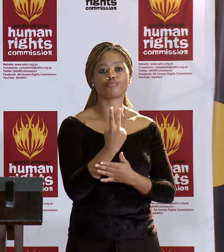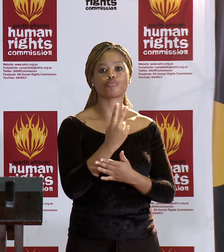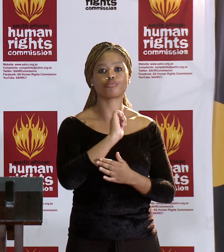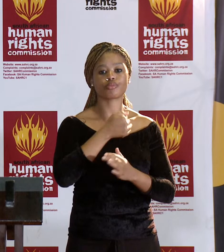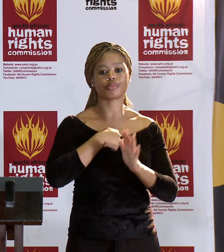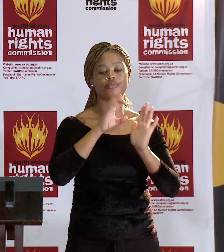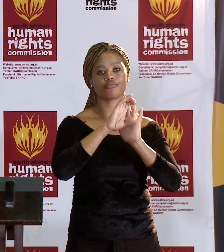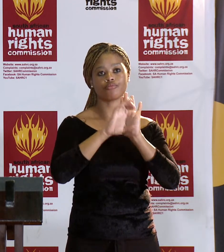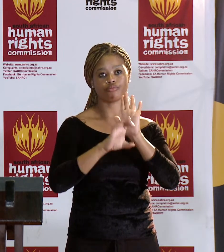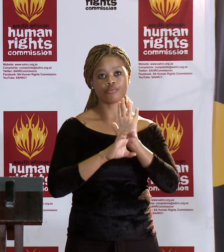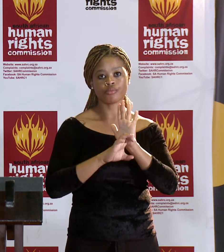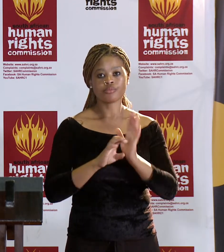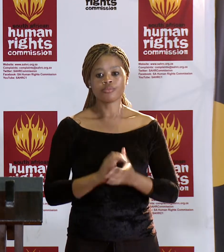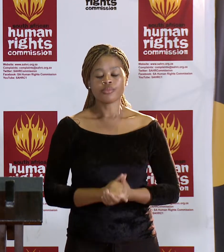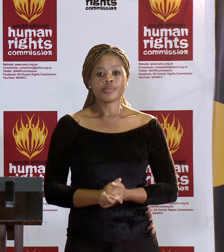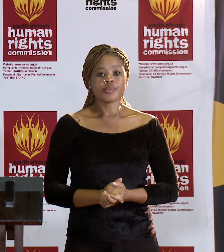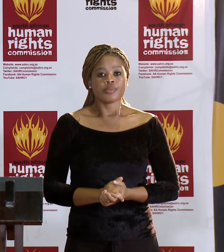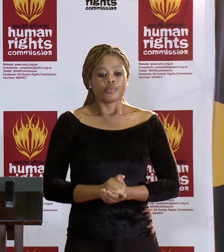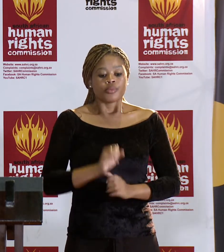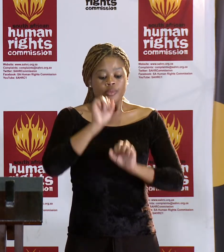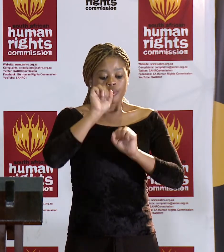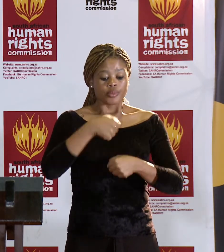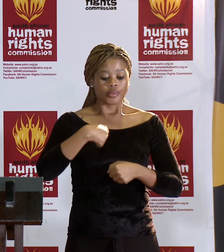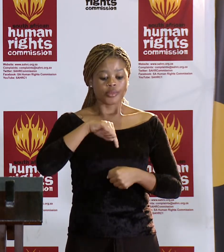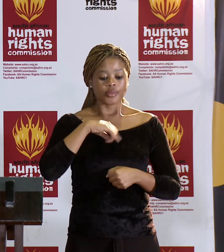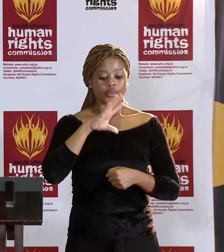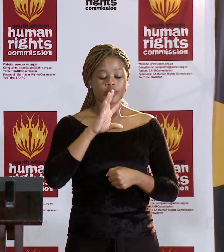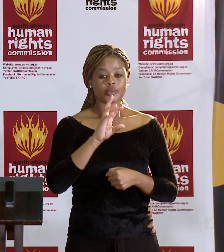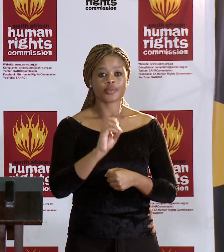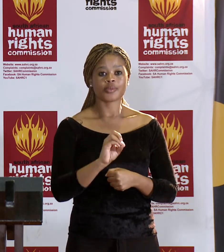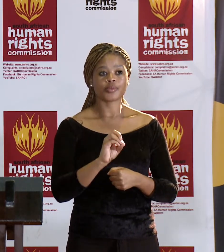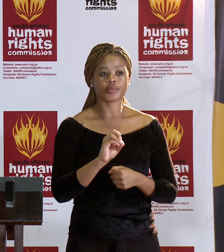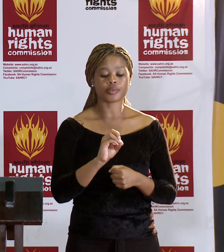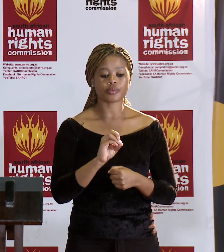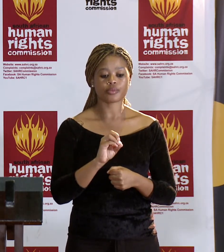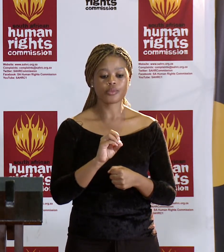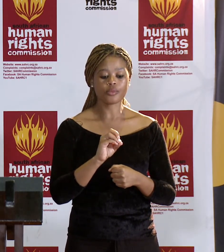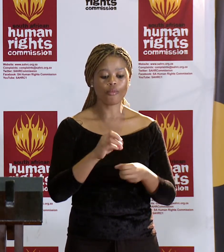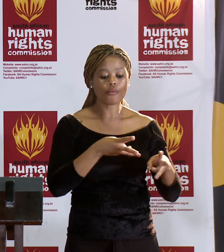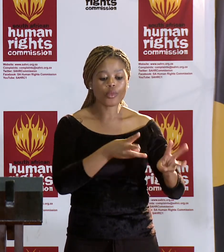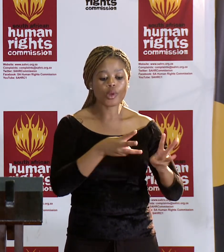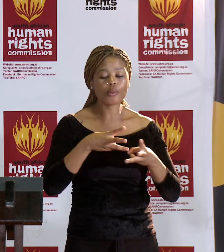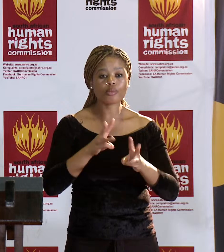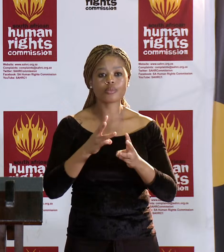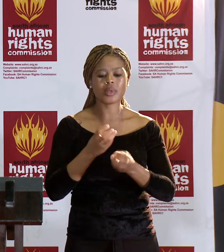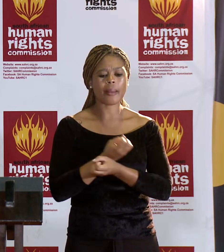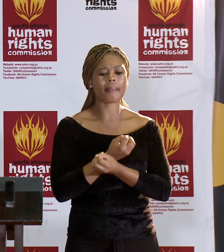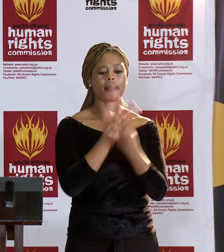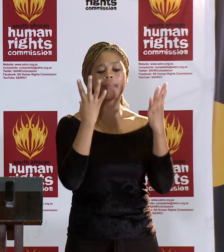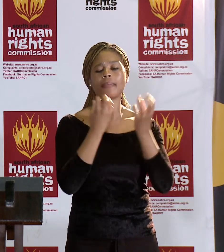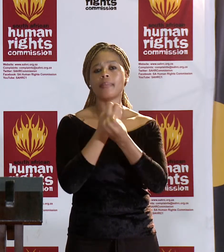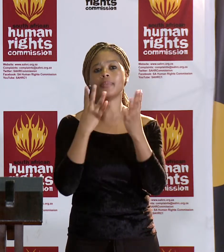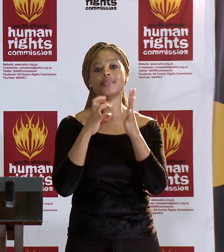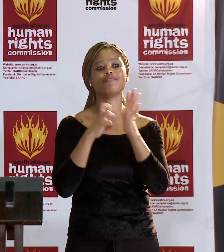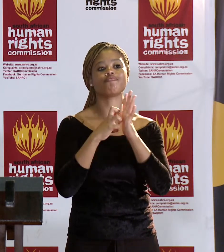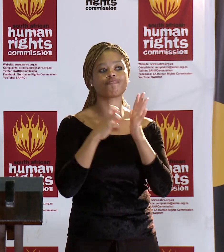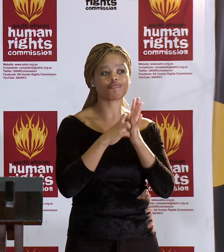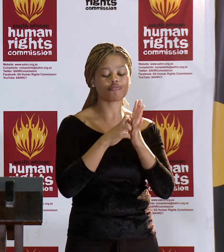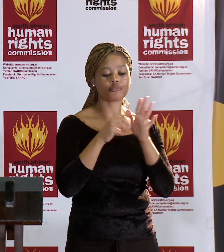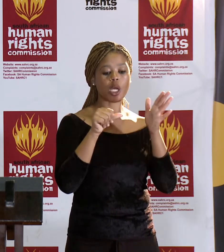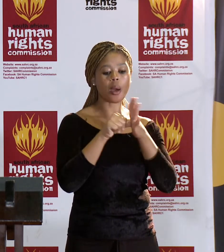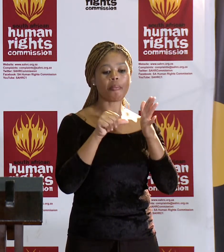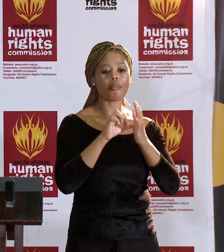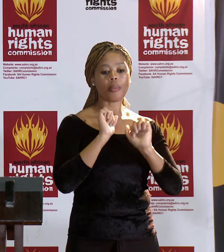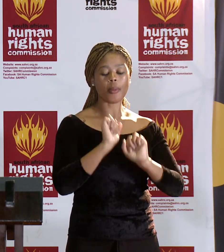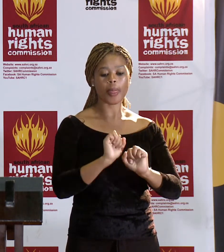our Constitution. Yet we are challenged in profound ways. Among so many examples, the